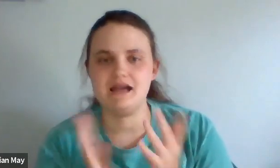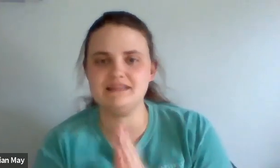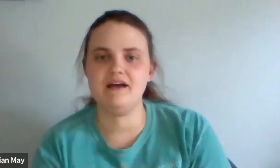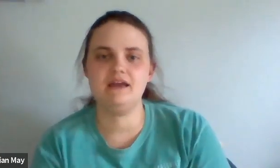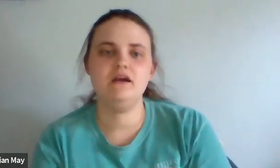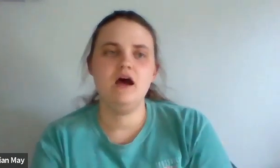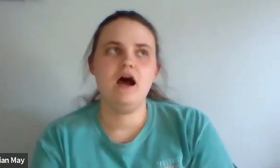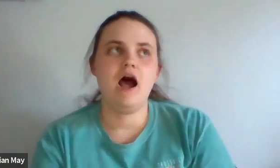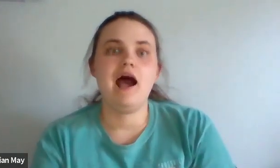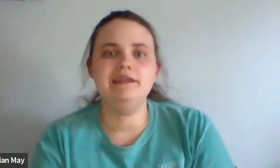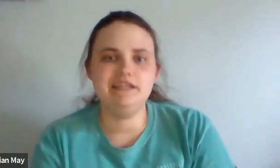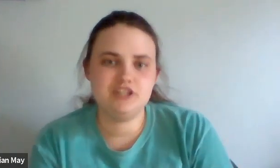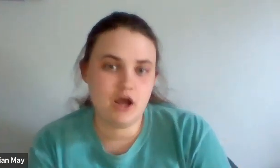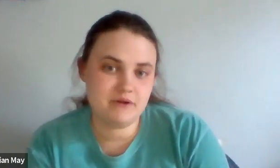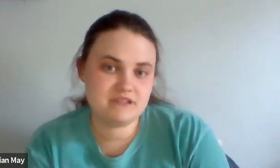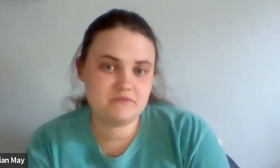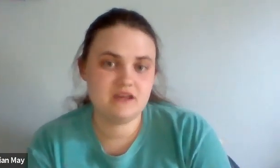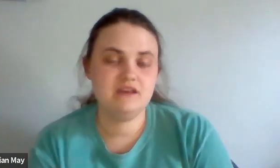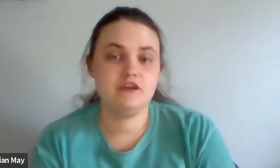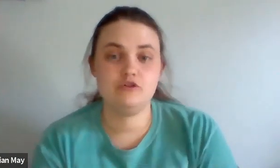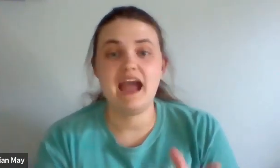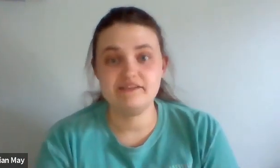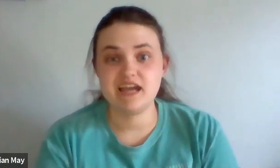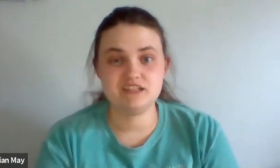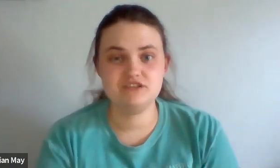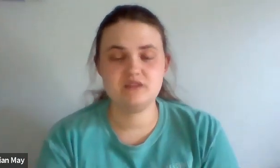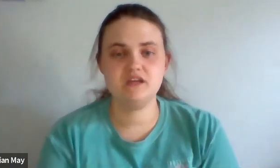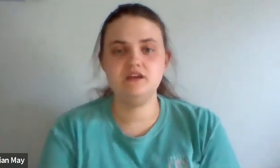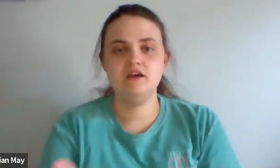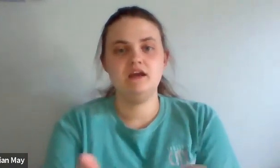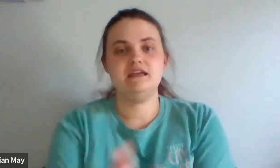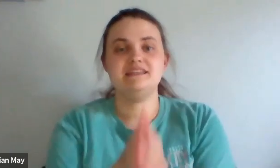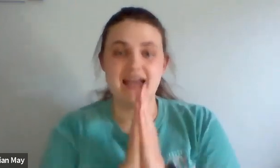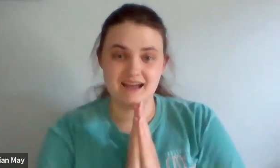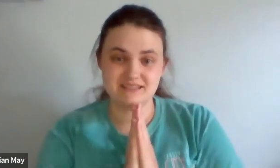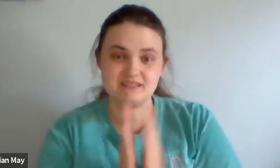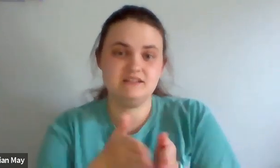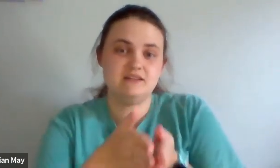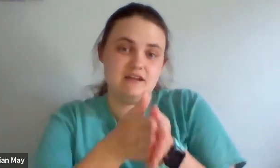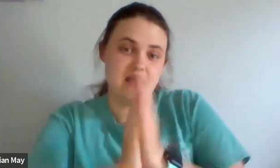asking like, I need you to help me with something. You're like, I have to ask you something, is ask,